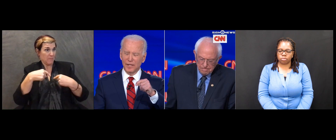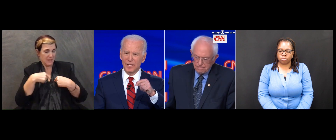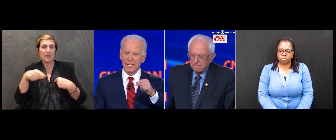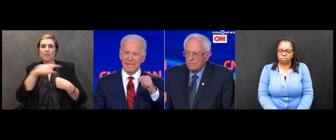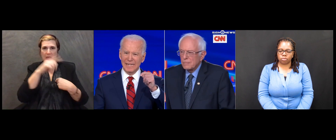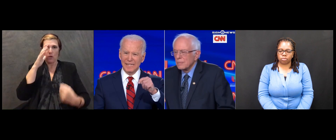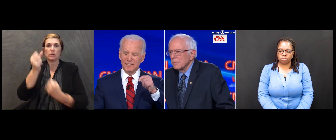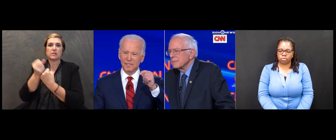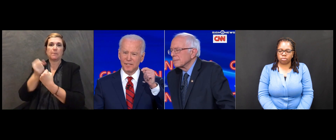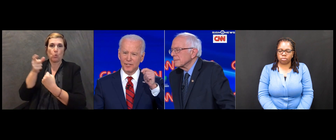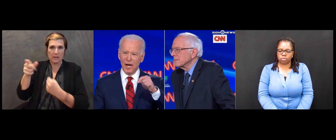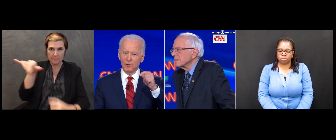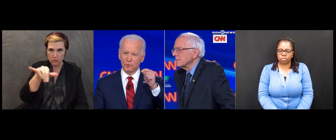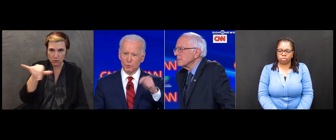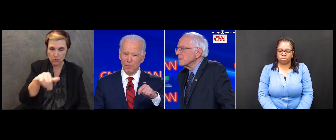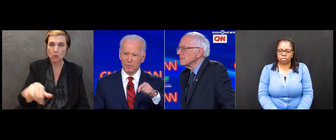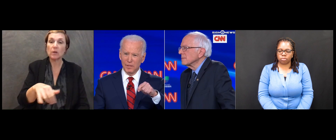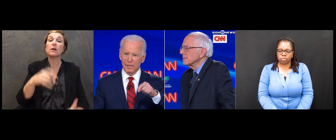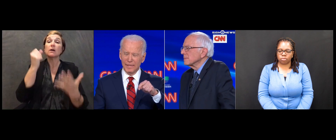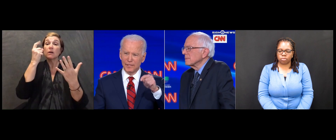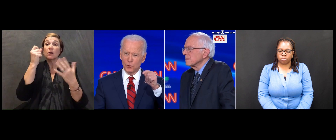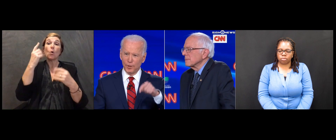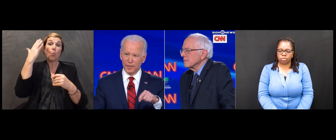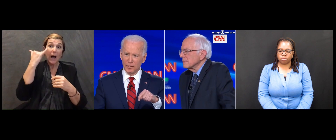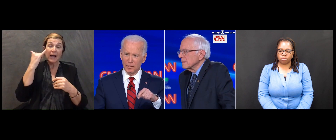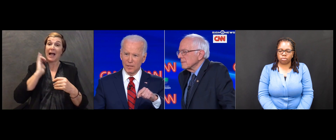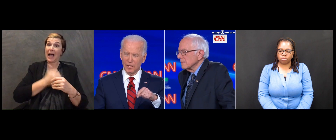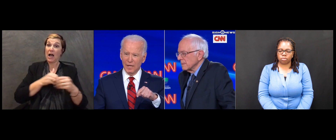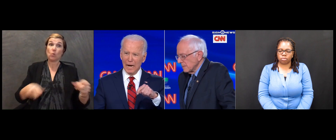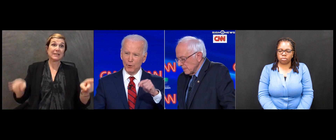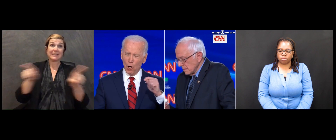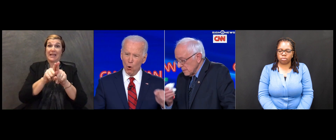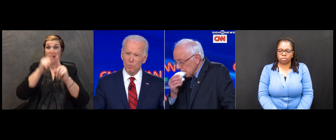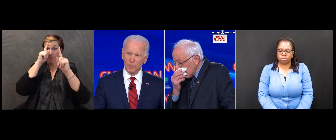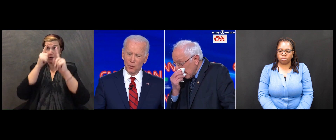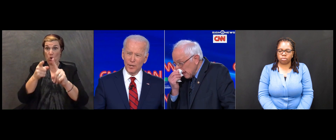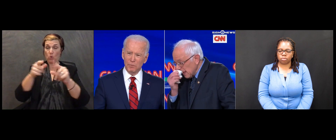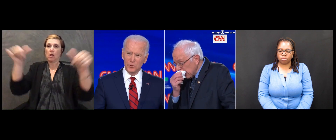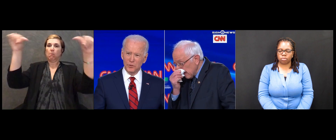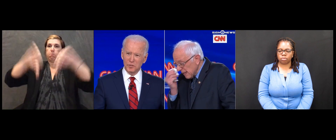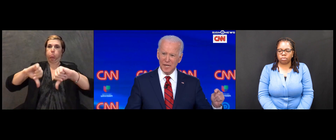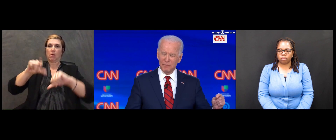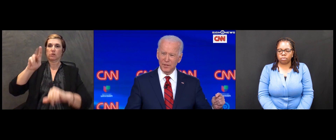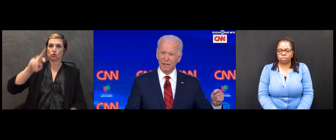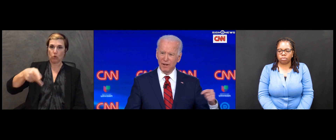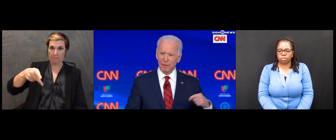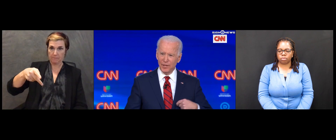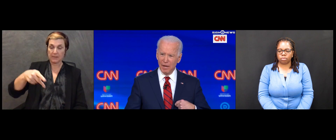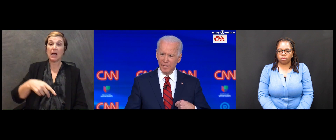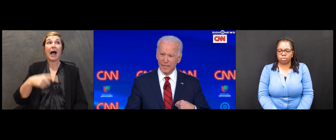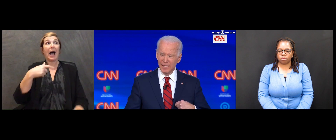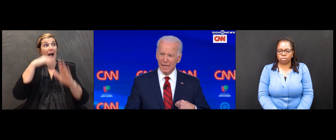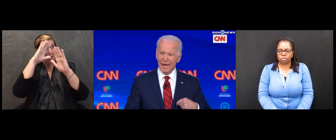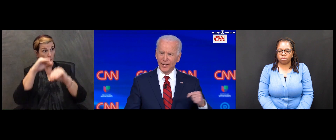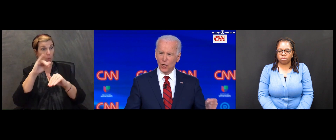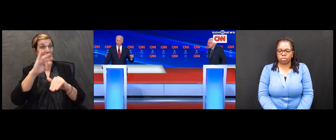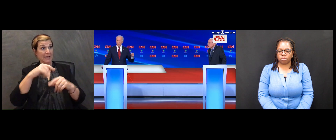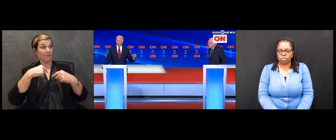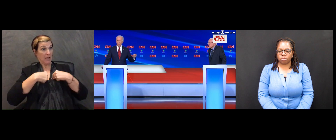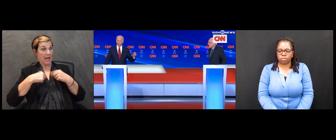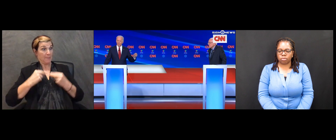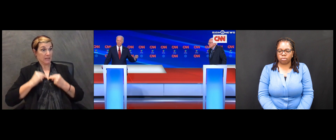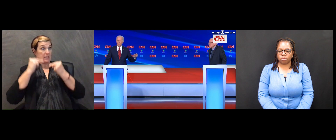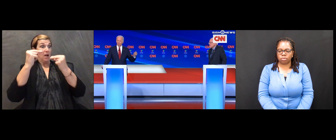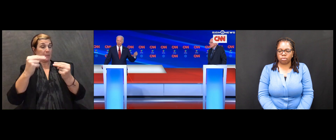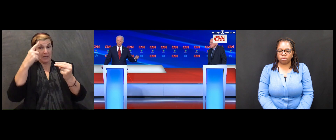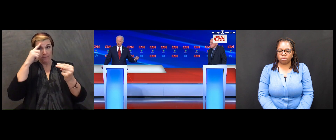of America is Donald Trump. It's critical. I would hope that Bernie would do the same thing if I'm the nominee and encourage